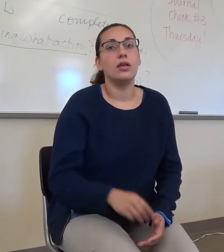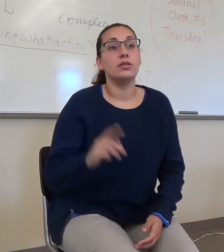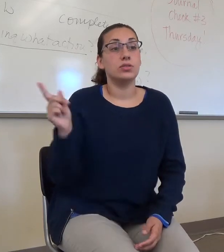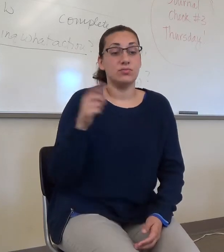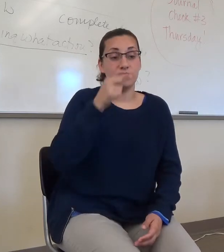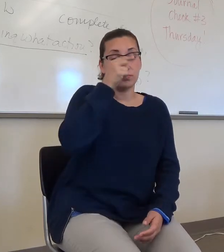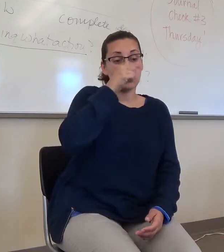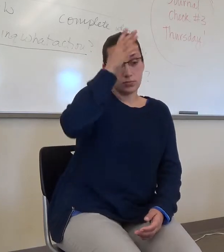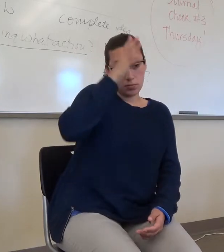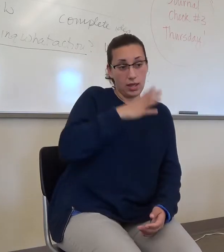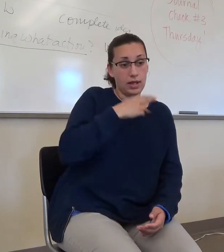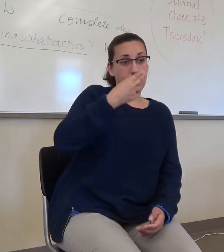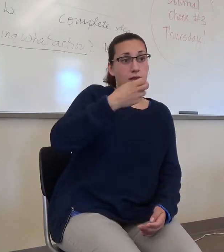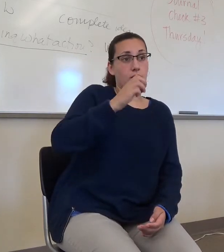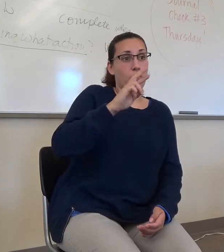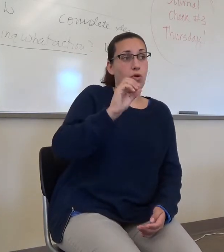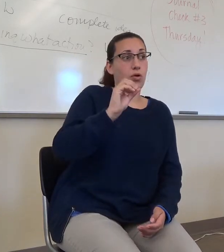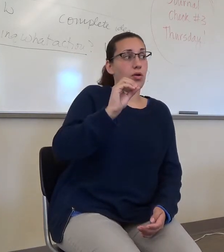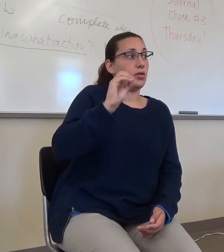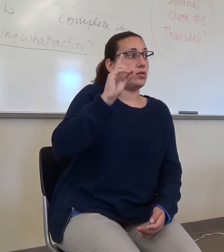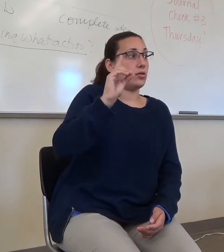cultures unapologetically and openly,